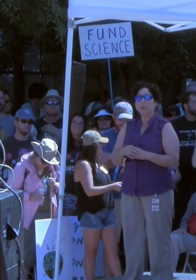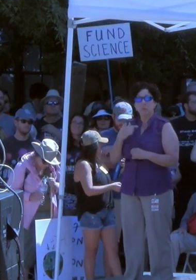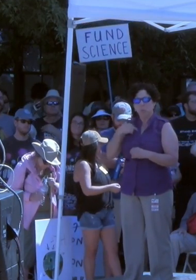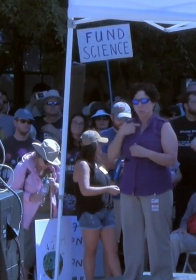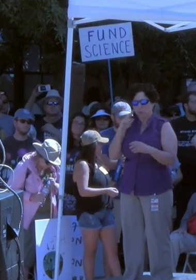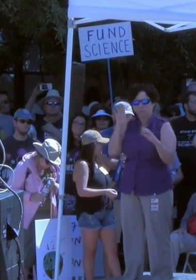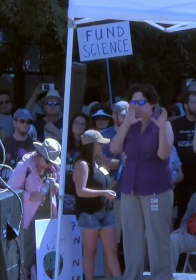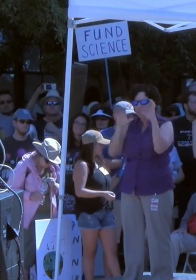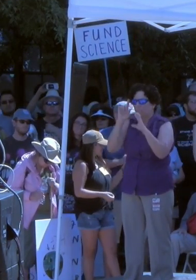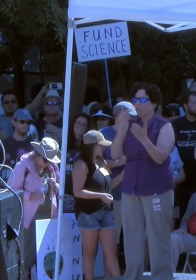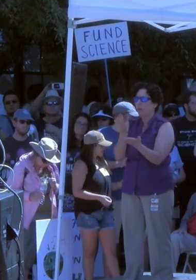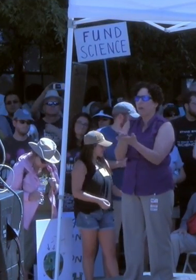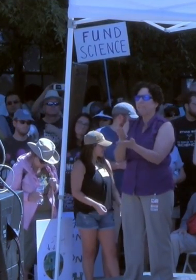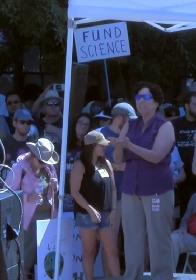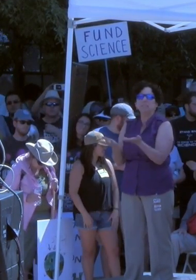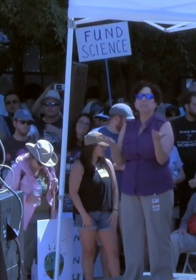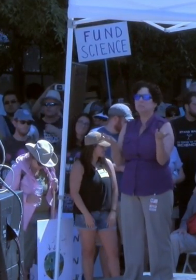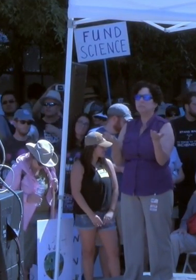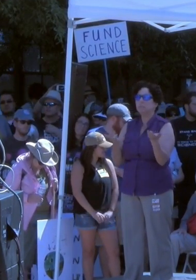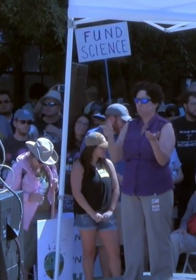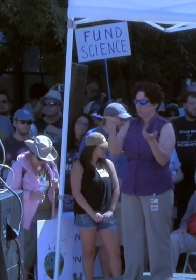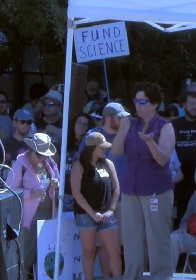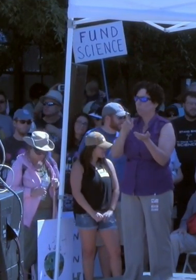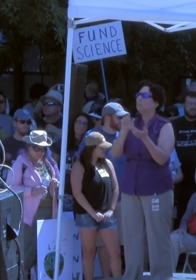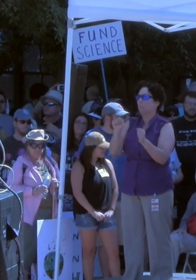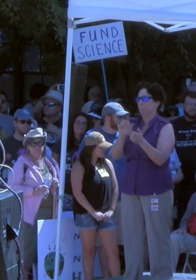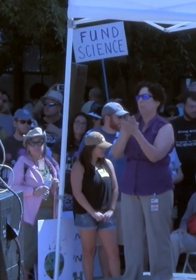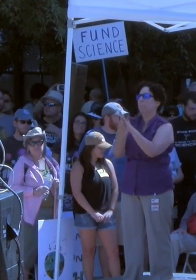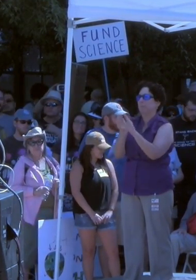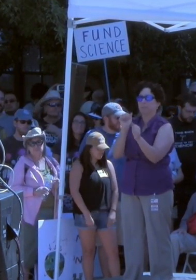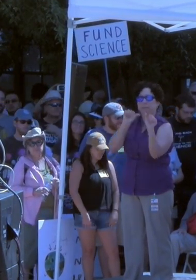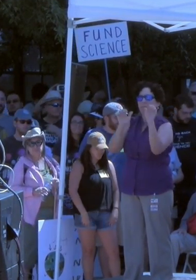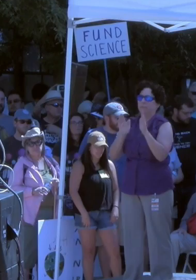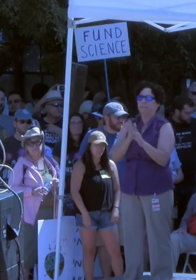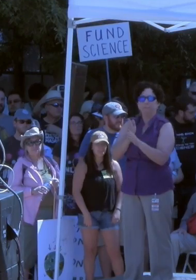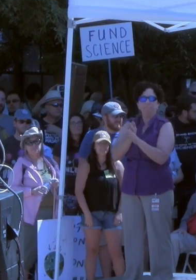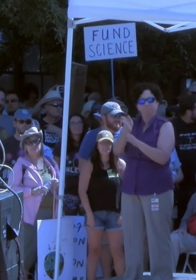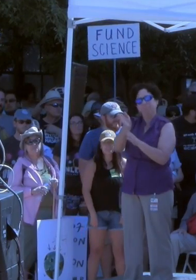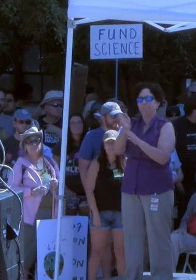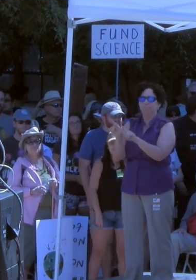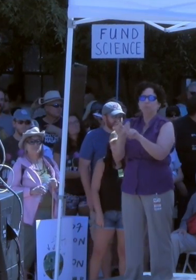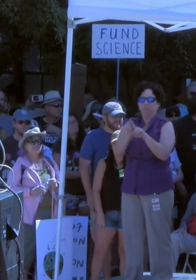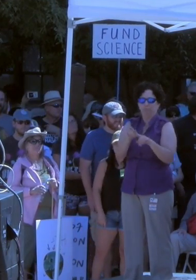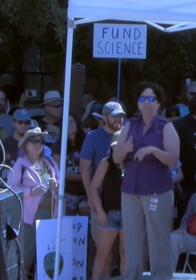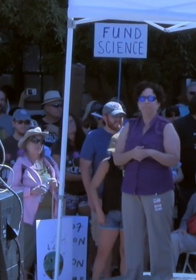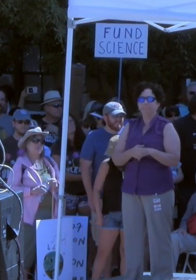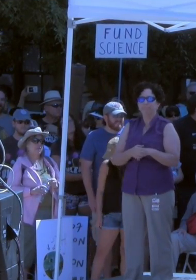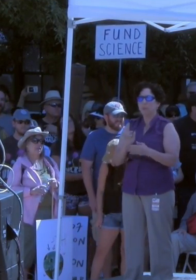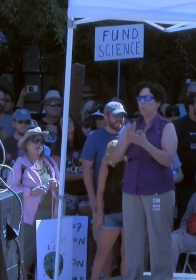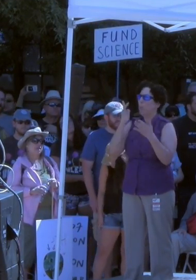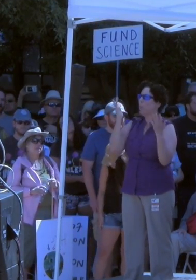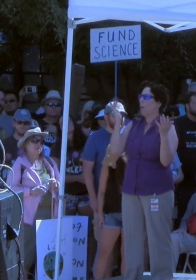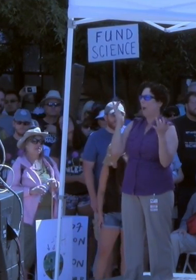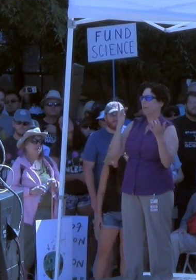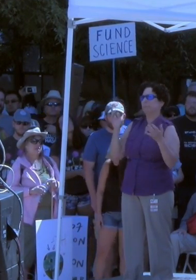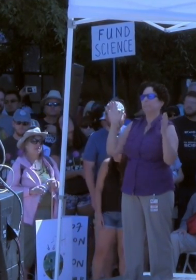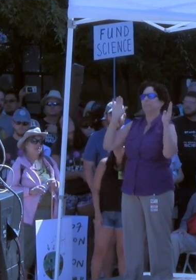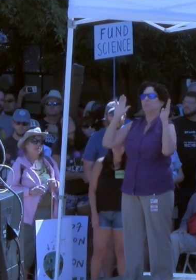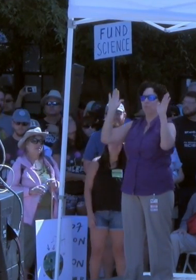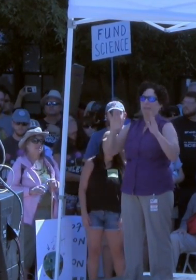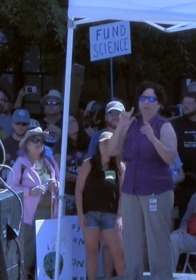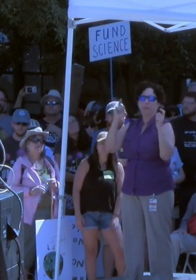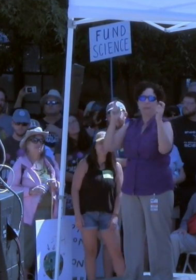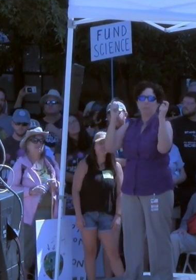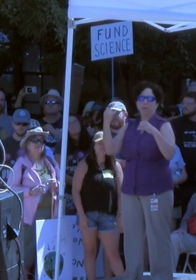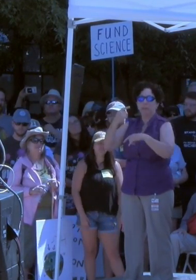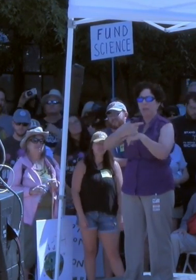answer, you have the makings of a scientist as well. That's what's so wonderful to see and celebrate here. This isn't a collection limited